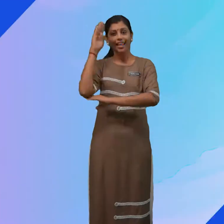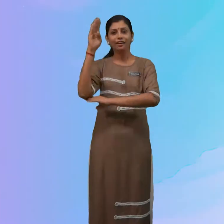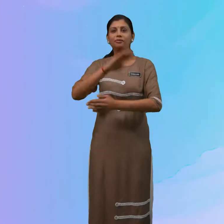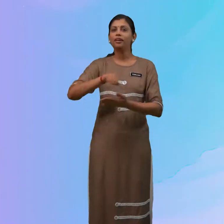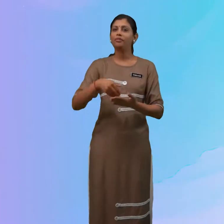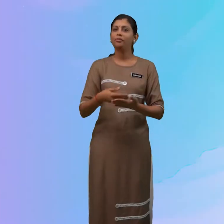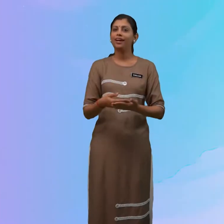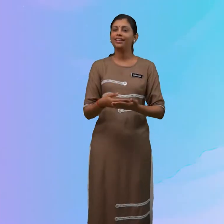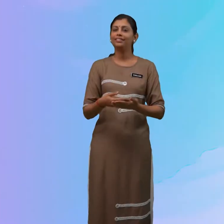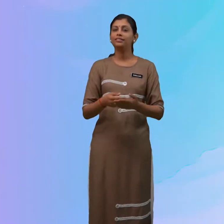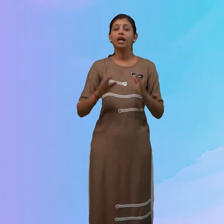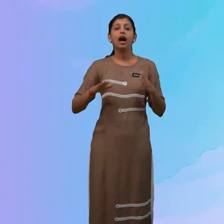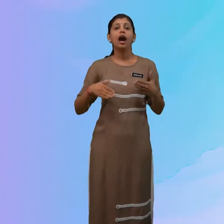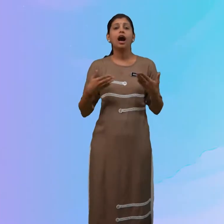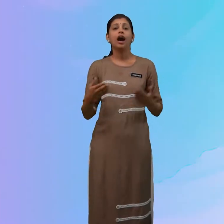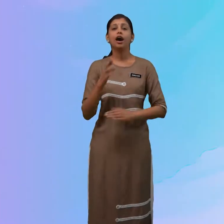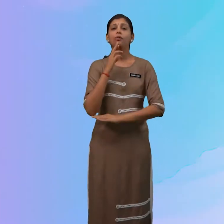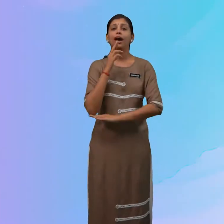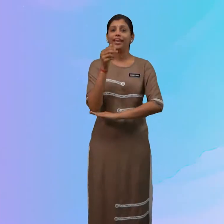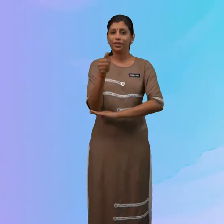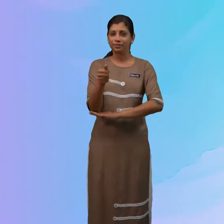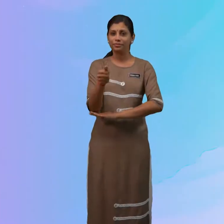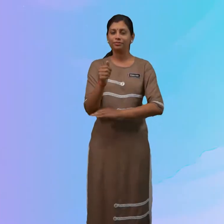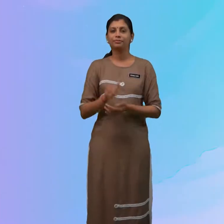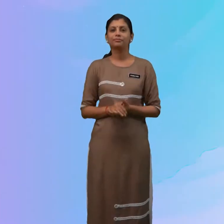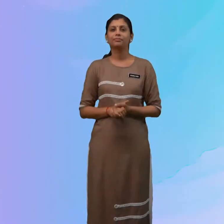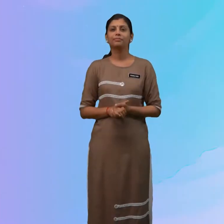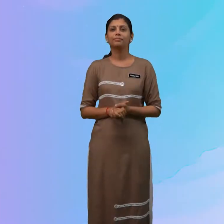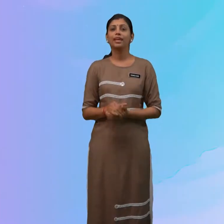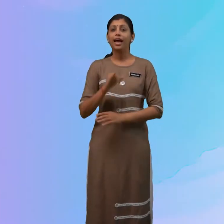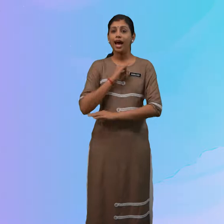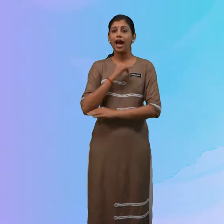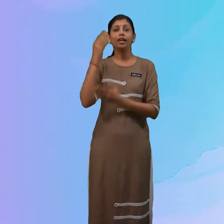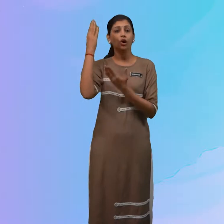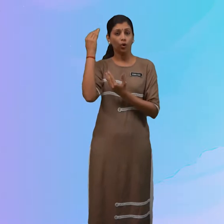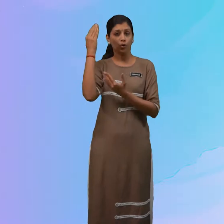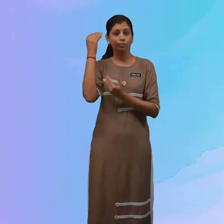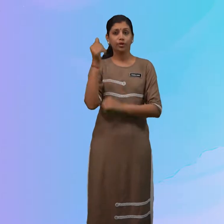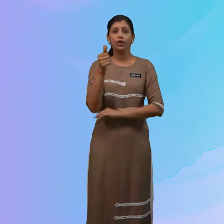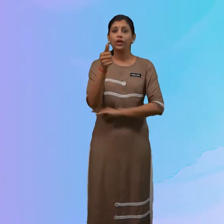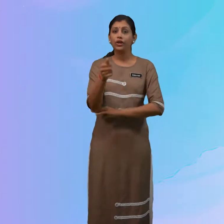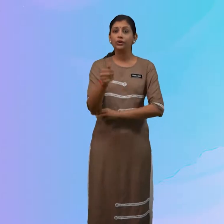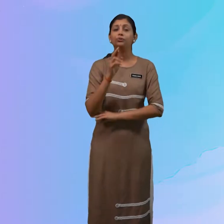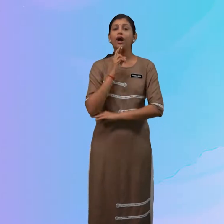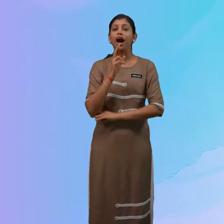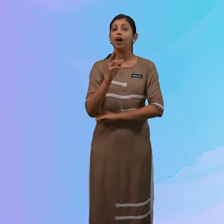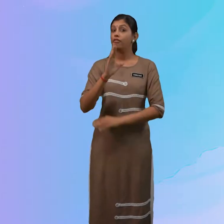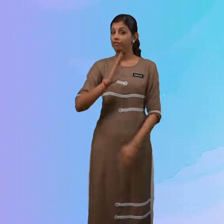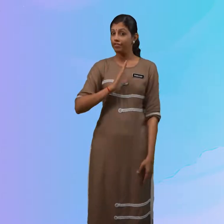Hello everyone! How are you? I hope you are